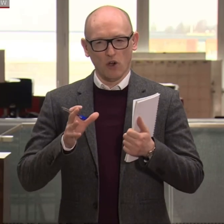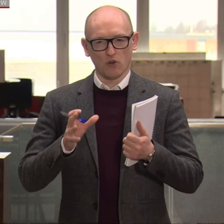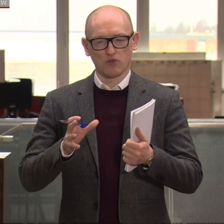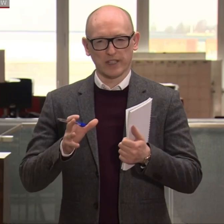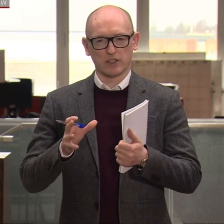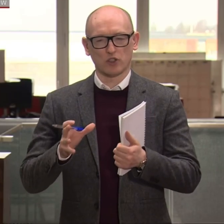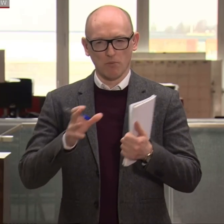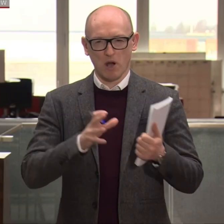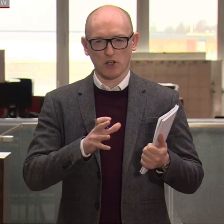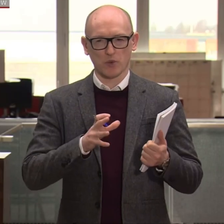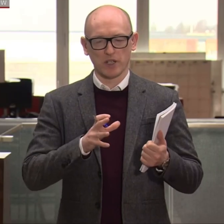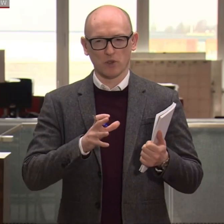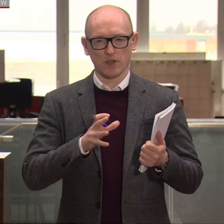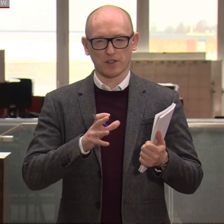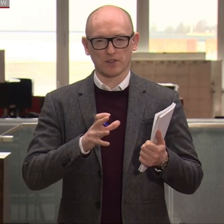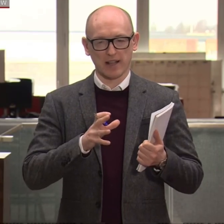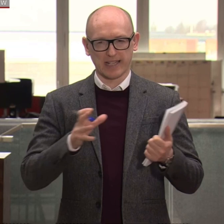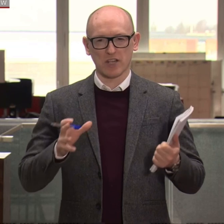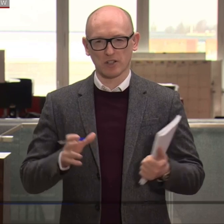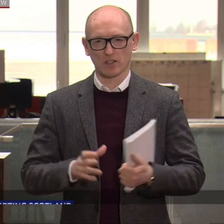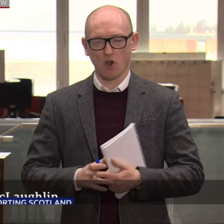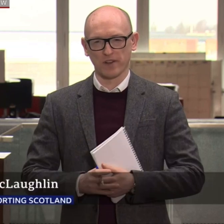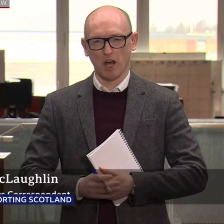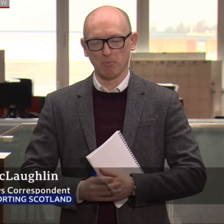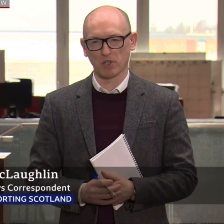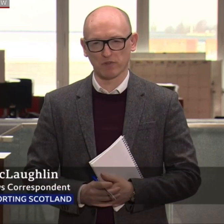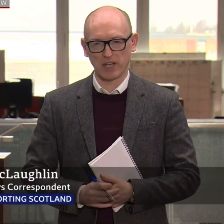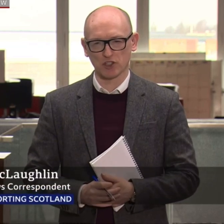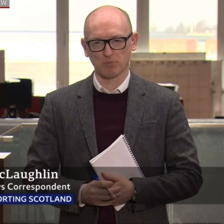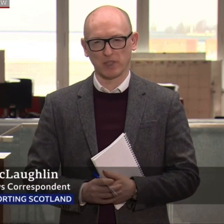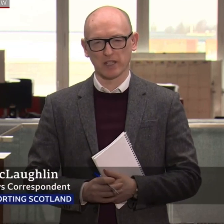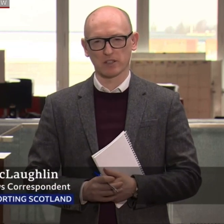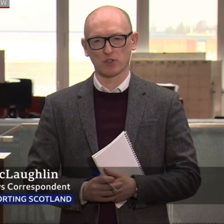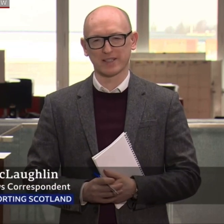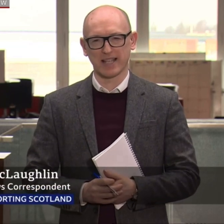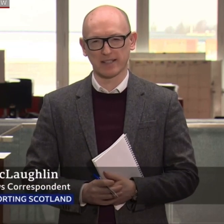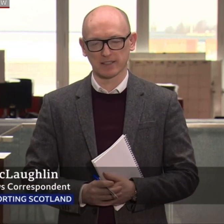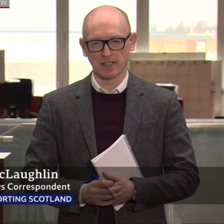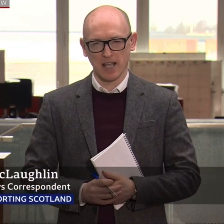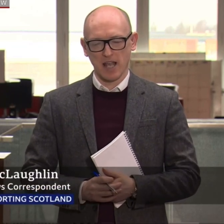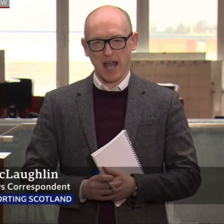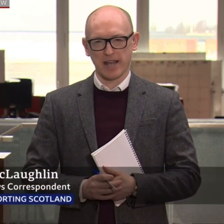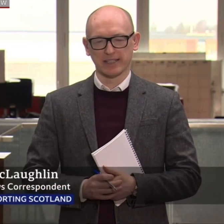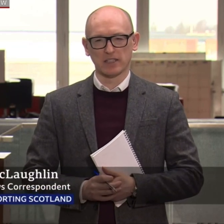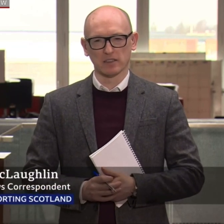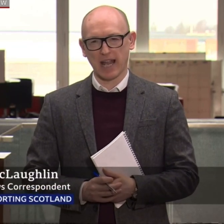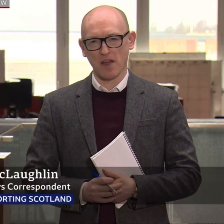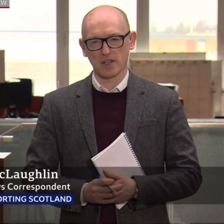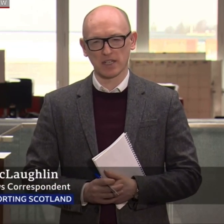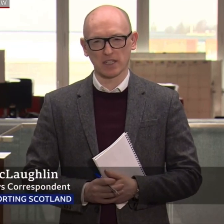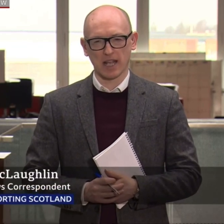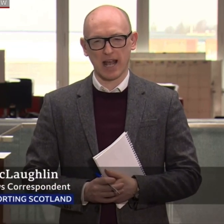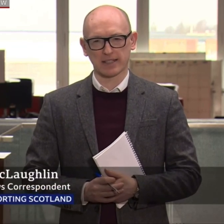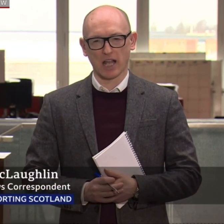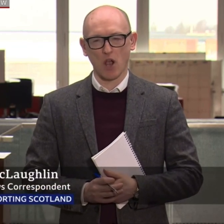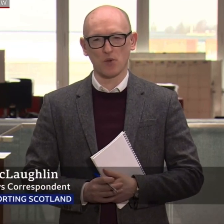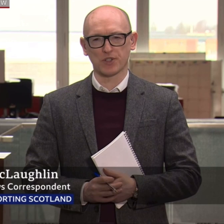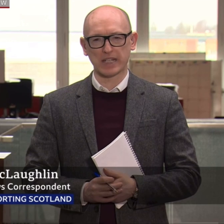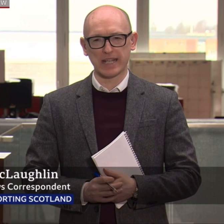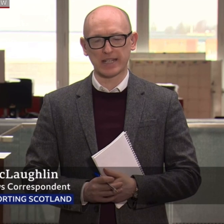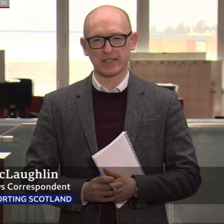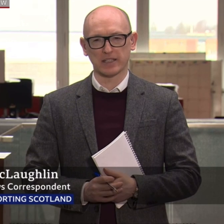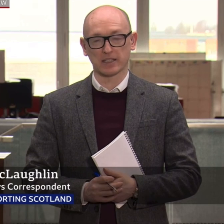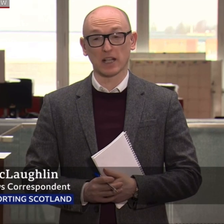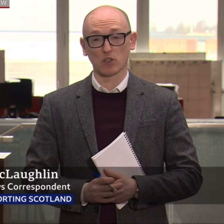Yeah, not really too much. We know there's allegations of a number of Rangers players who attended an illegal gathering at a